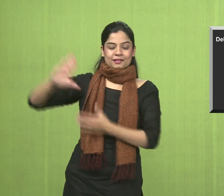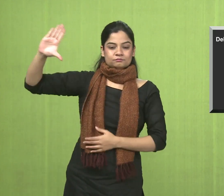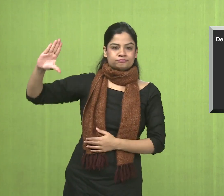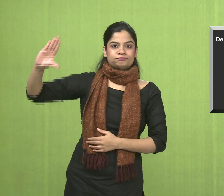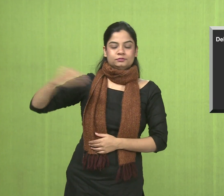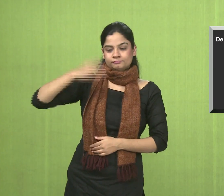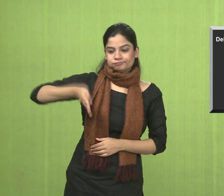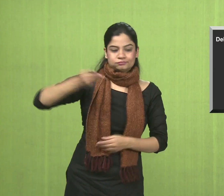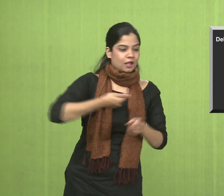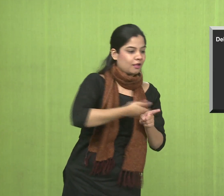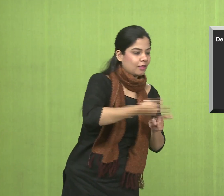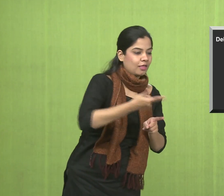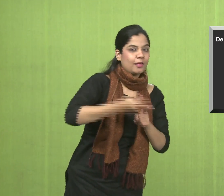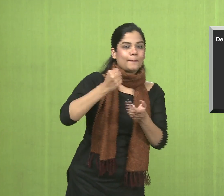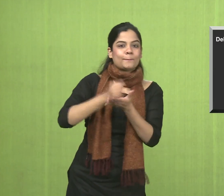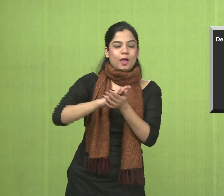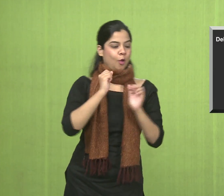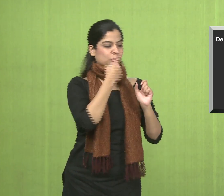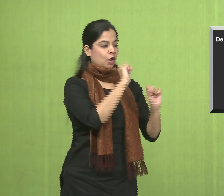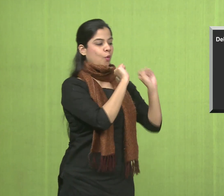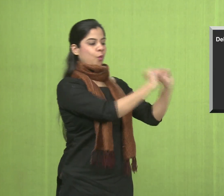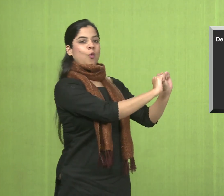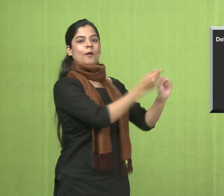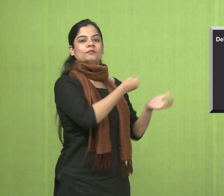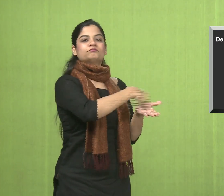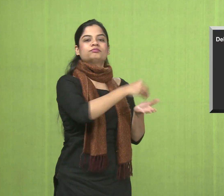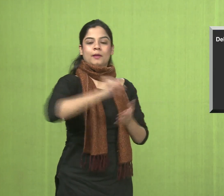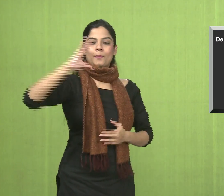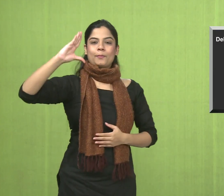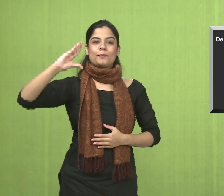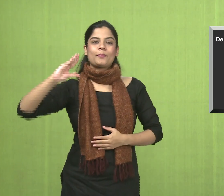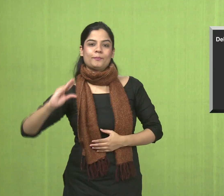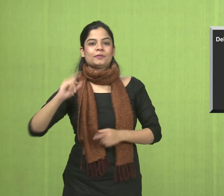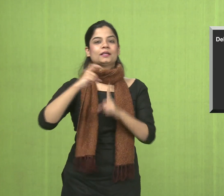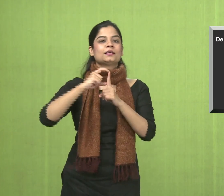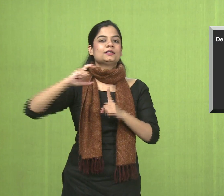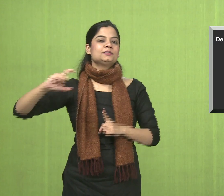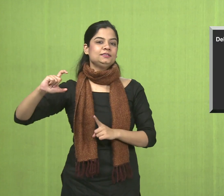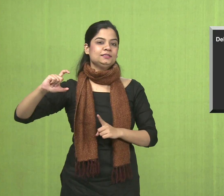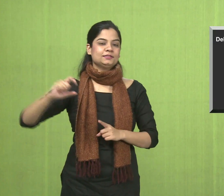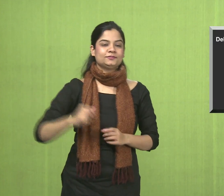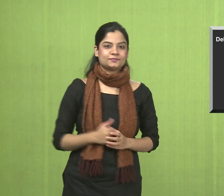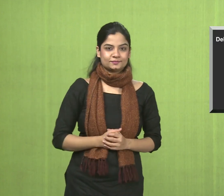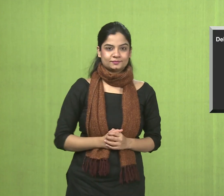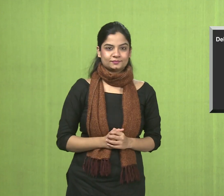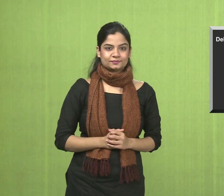bank, the money that's there, and it gets deducted with our expenditure. So we will always know how much money we have spent and how much is left in our bank.